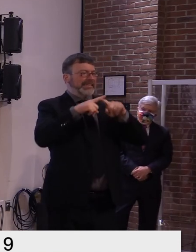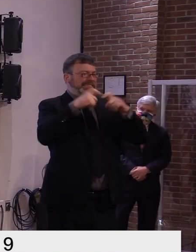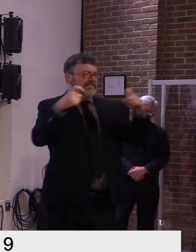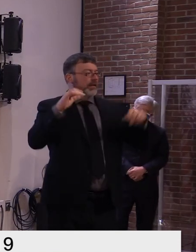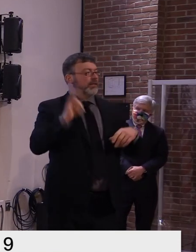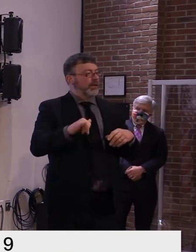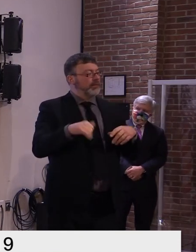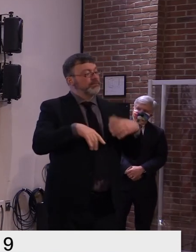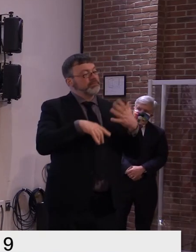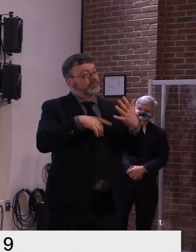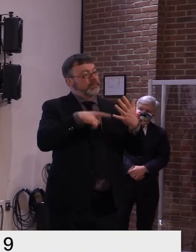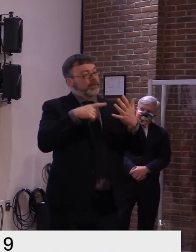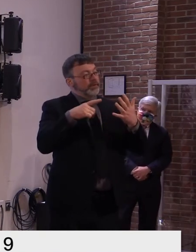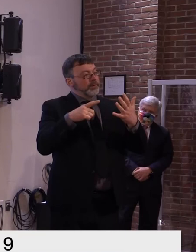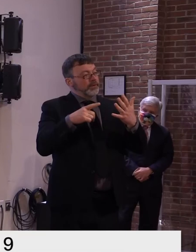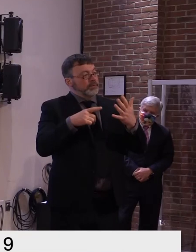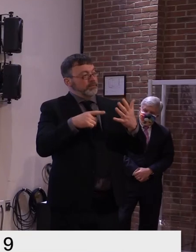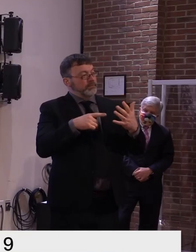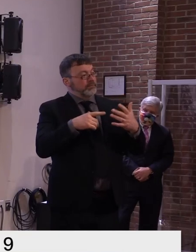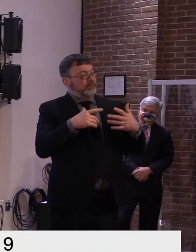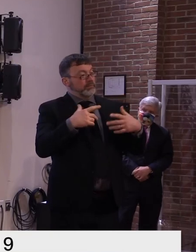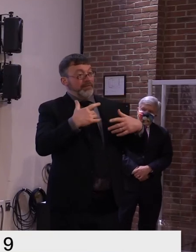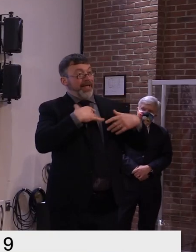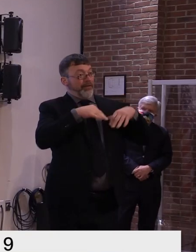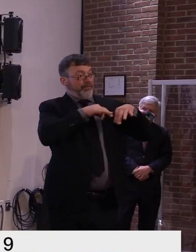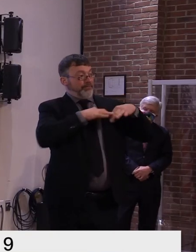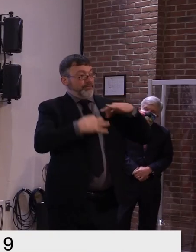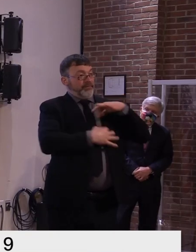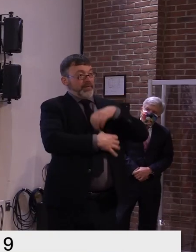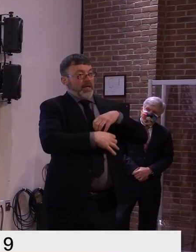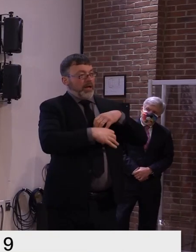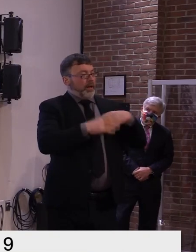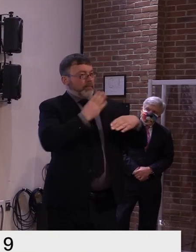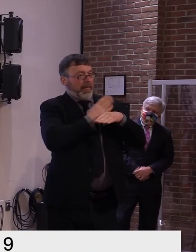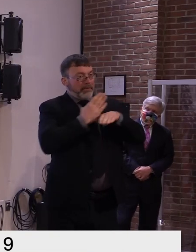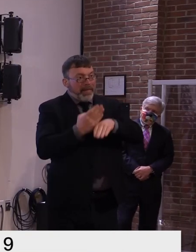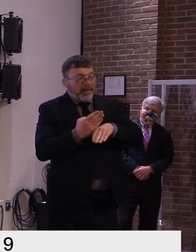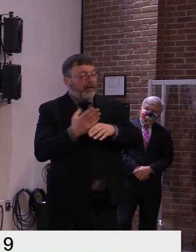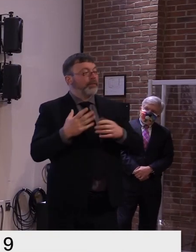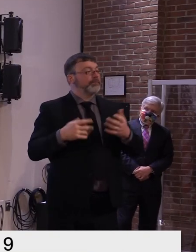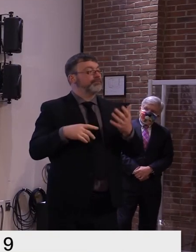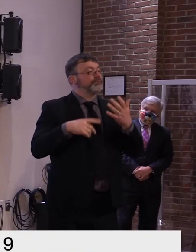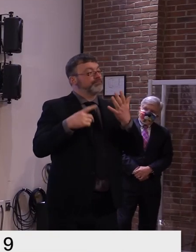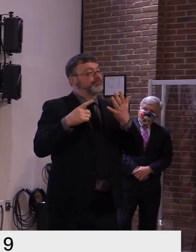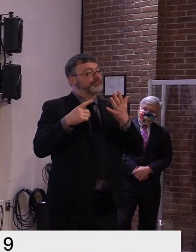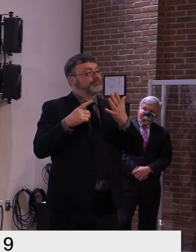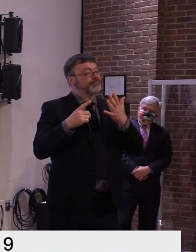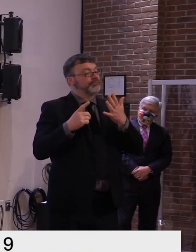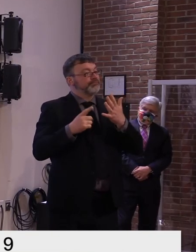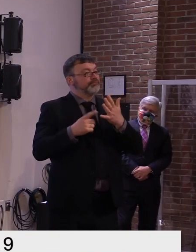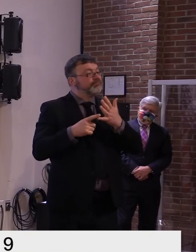heart disease that affects the vessels and leads to heart attacks. And then